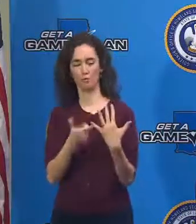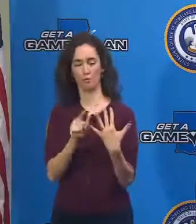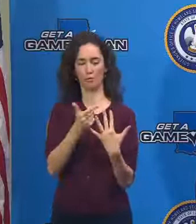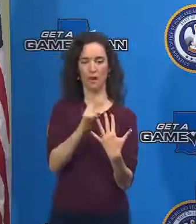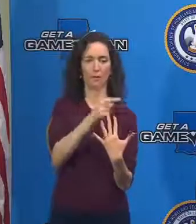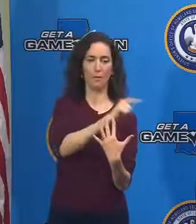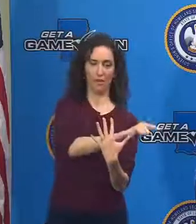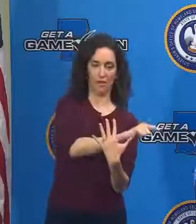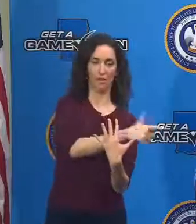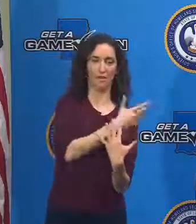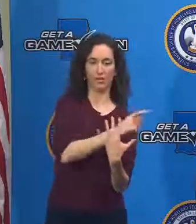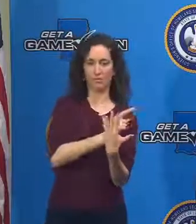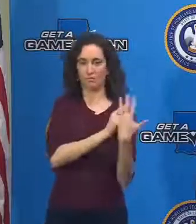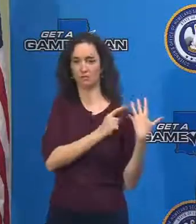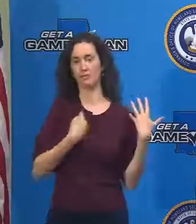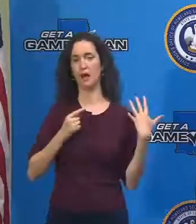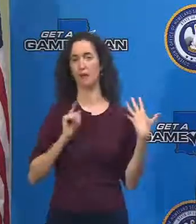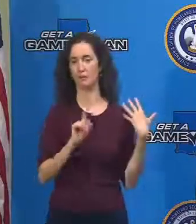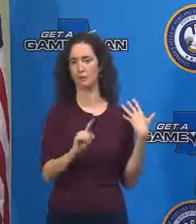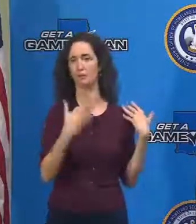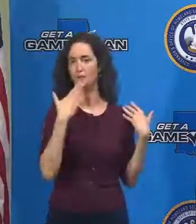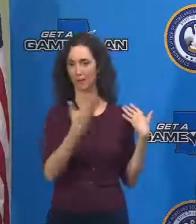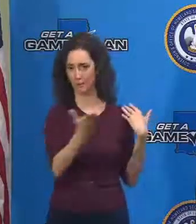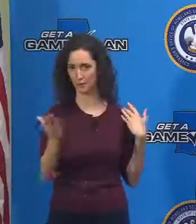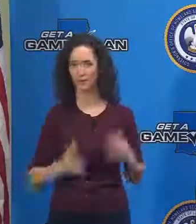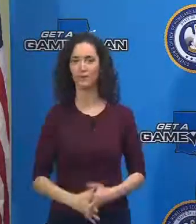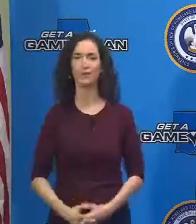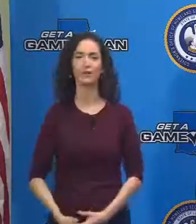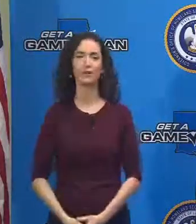up. Thank you.